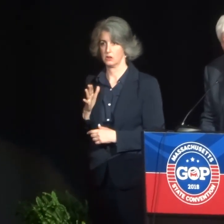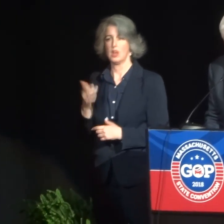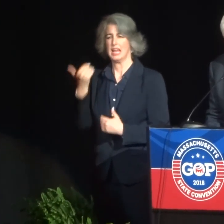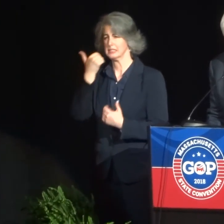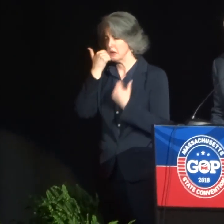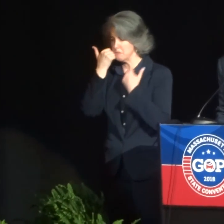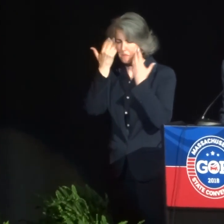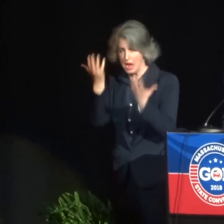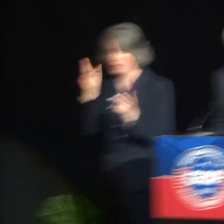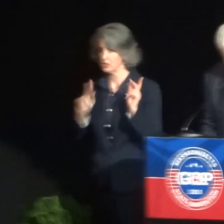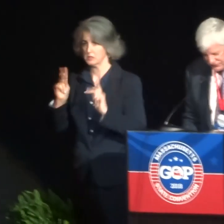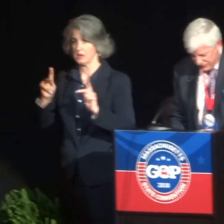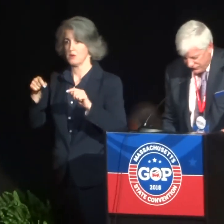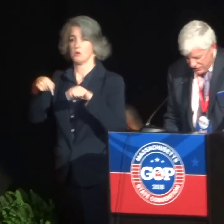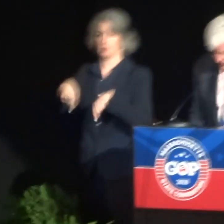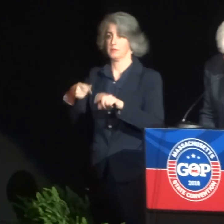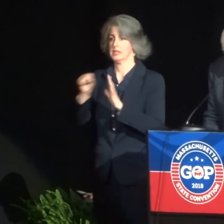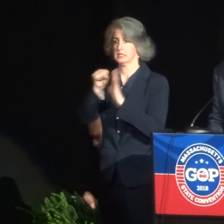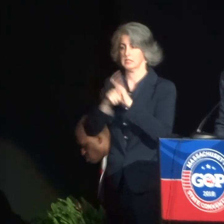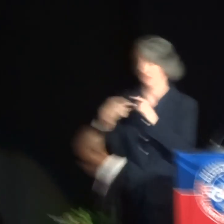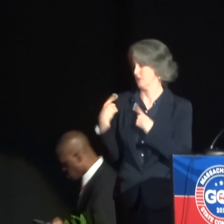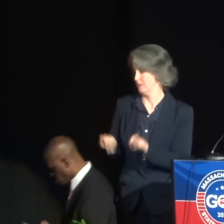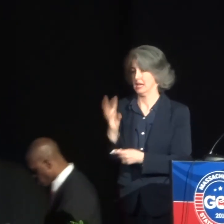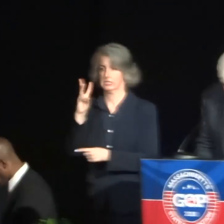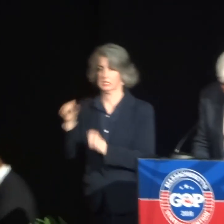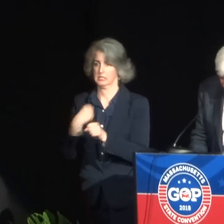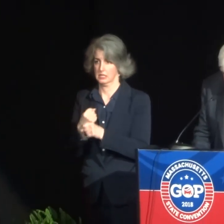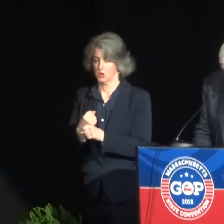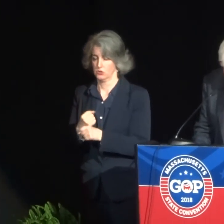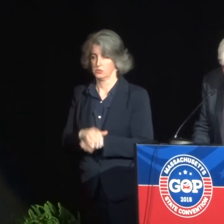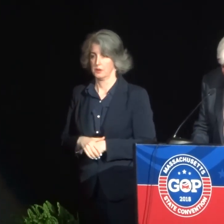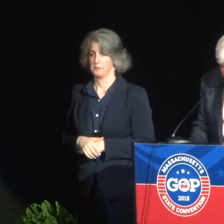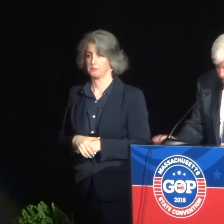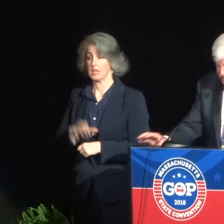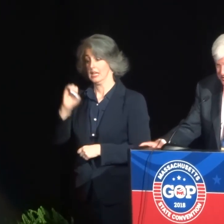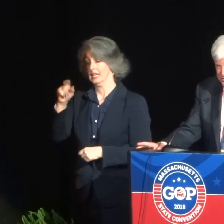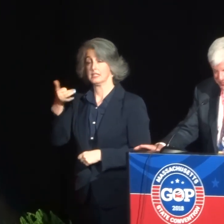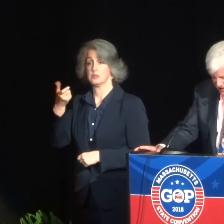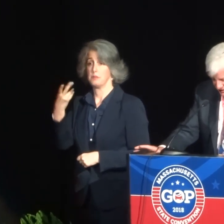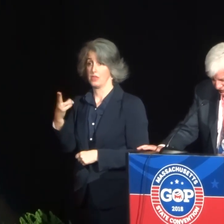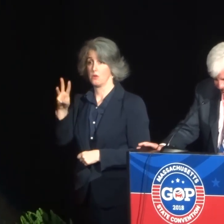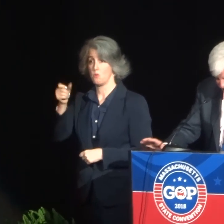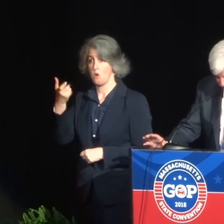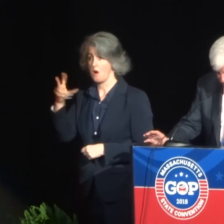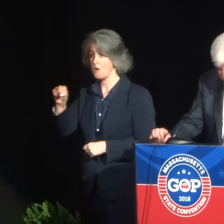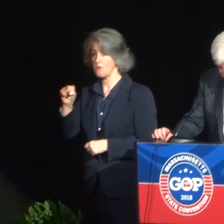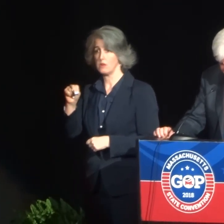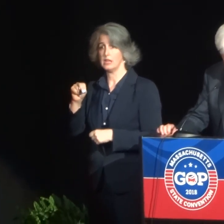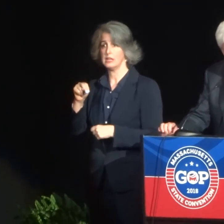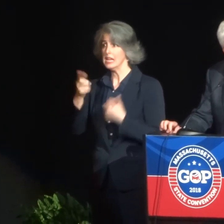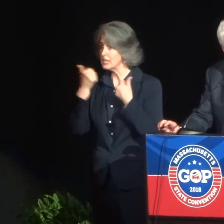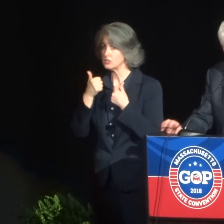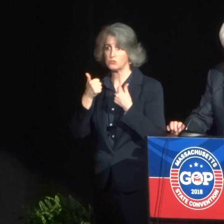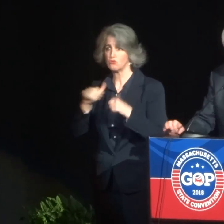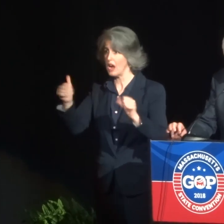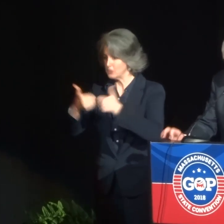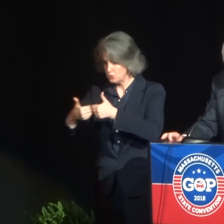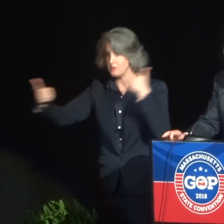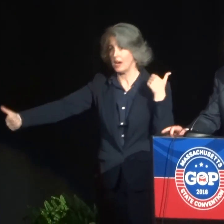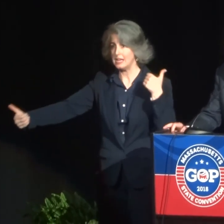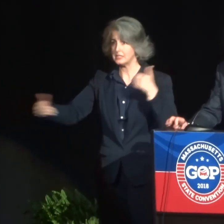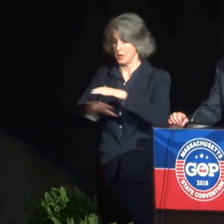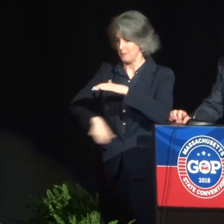state on a national level for the past 6 years. Elizabeth Warren's been on a crusade to divide us based on our differences rather